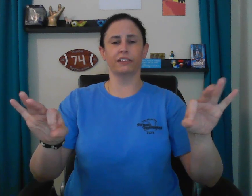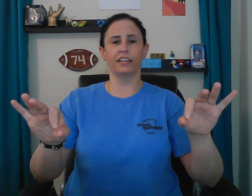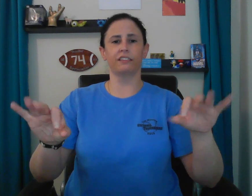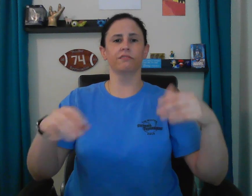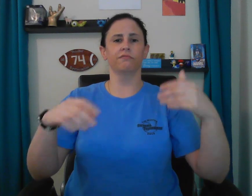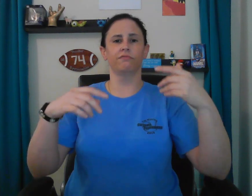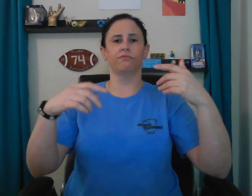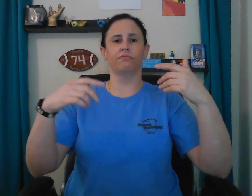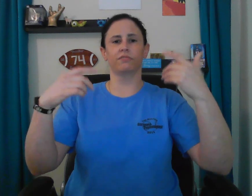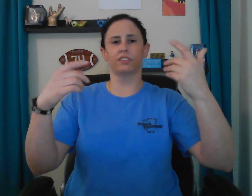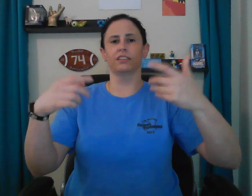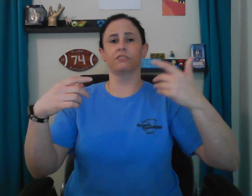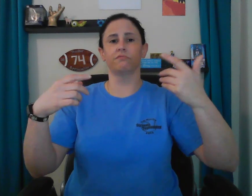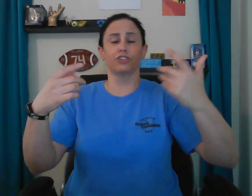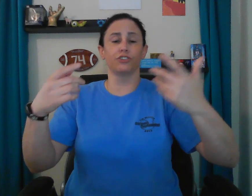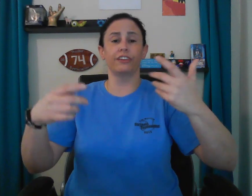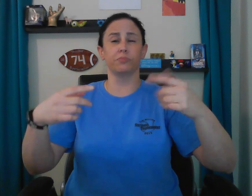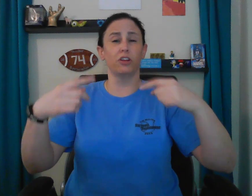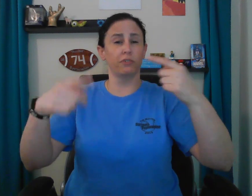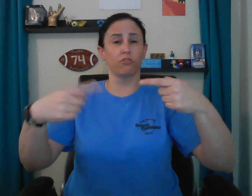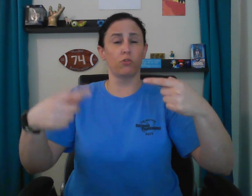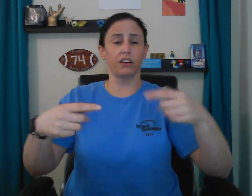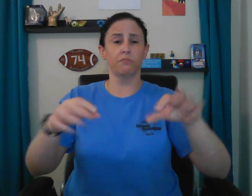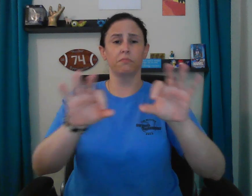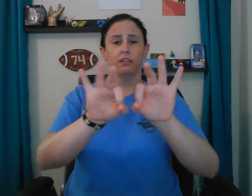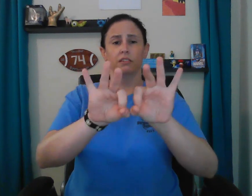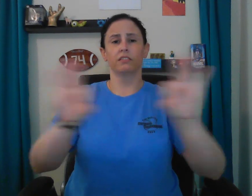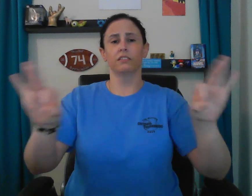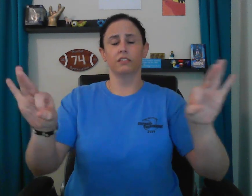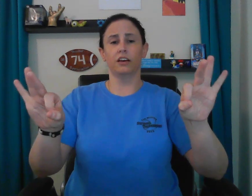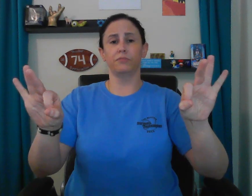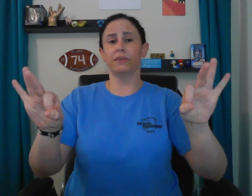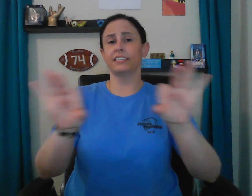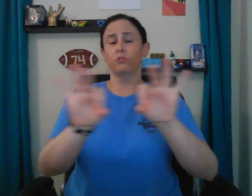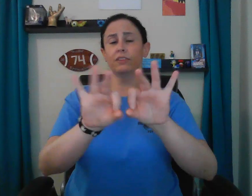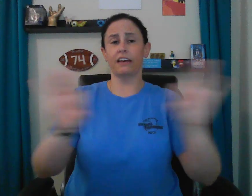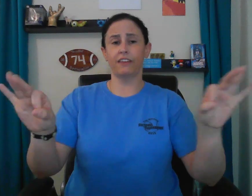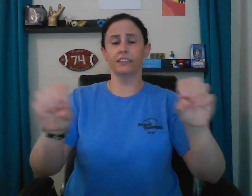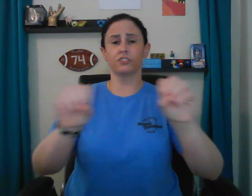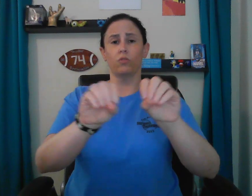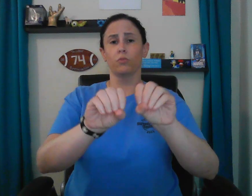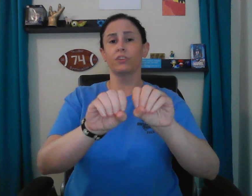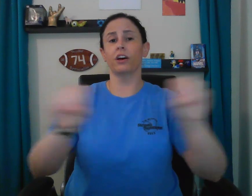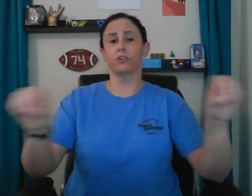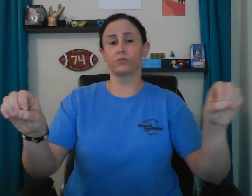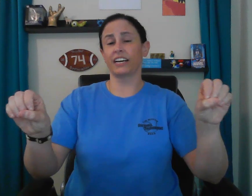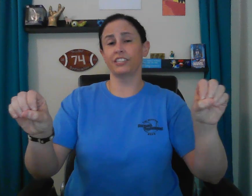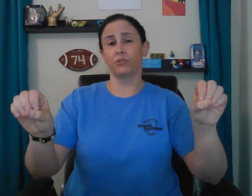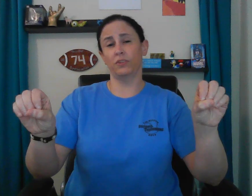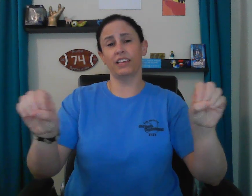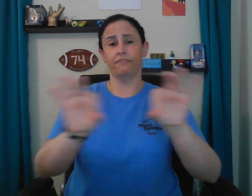like the degree or diploma rolled up. You might see it with F hands or with O's. I do it with